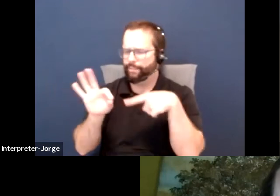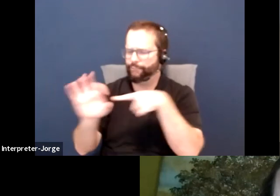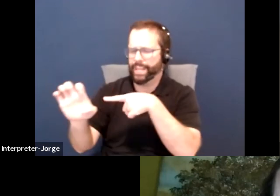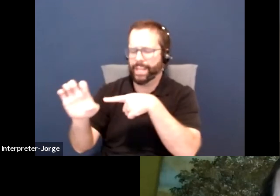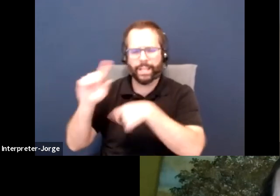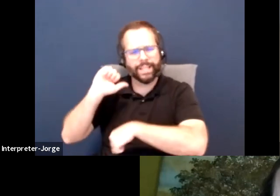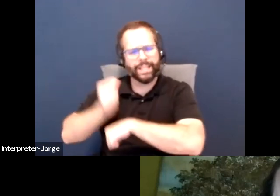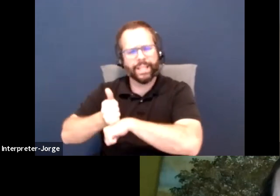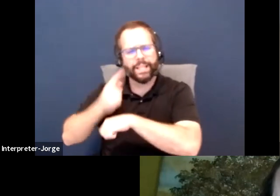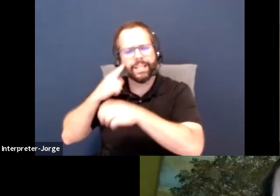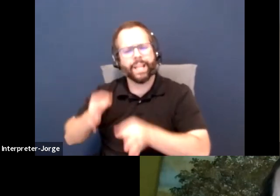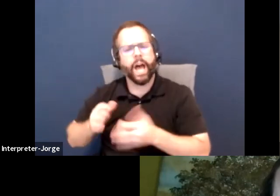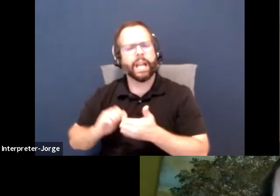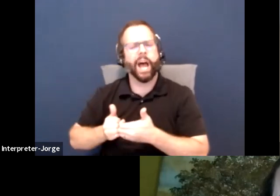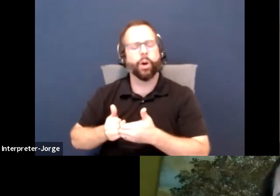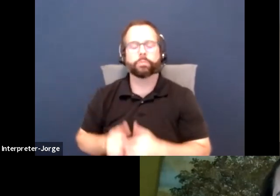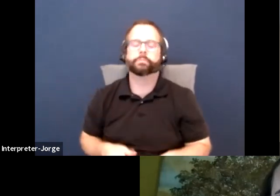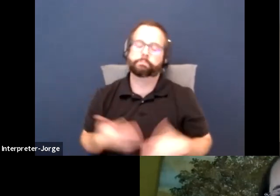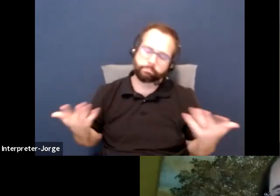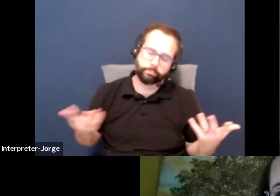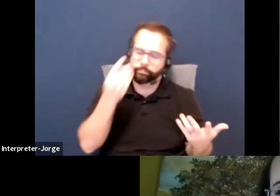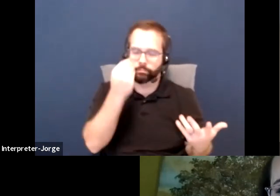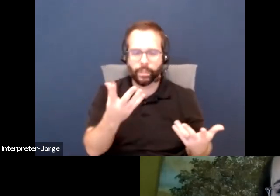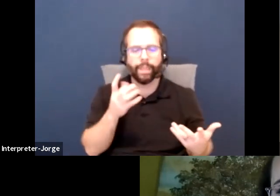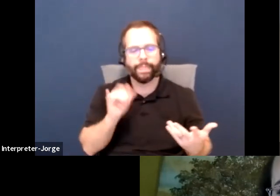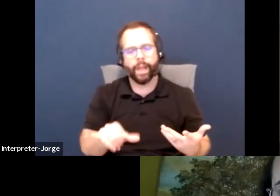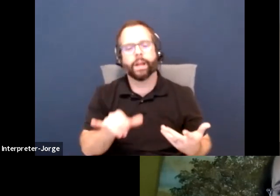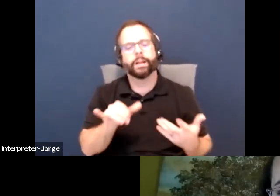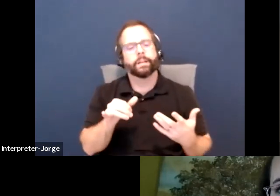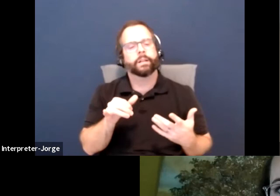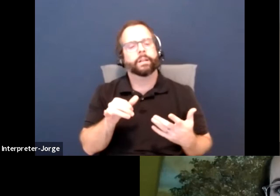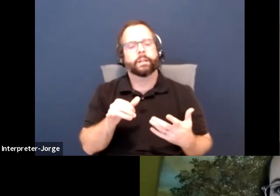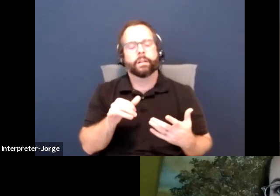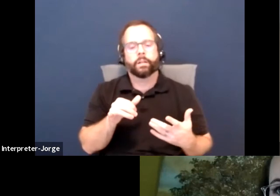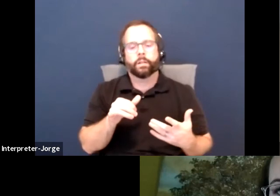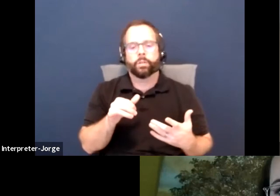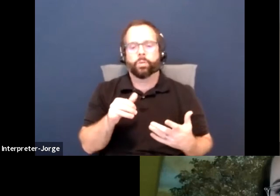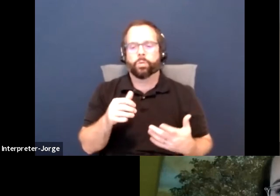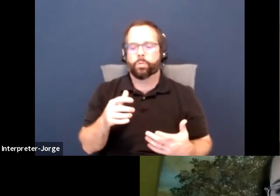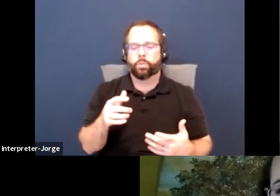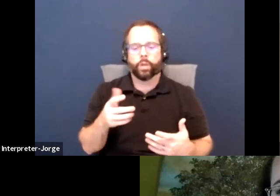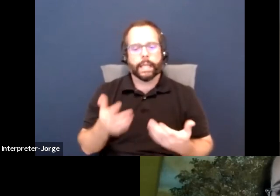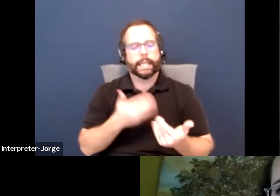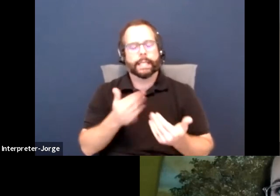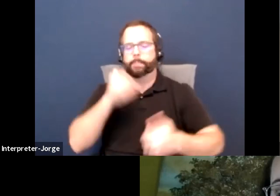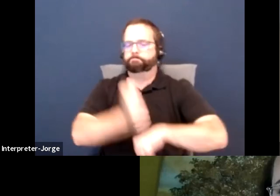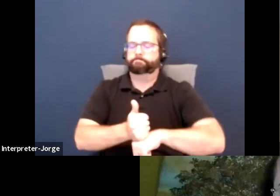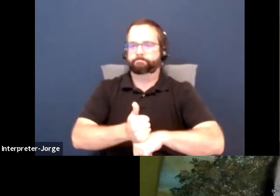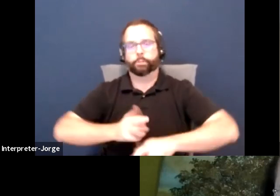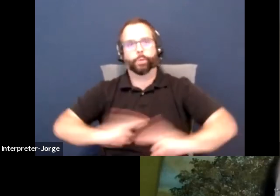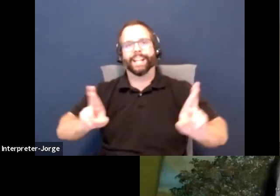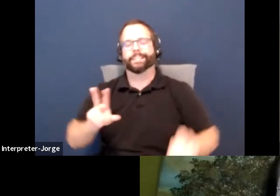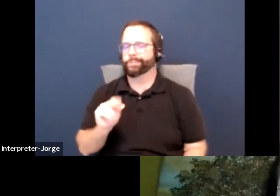kind of a work in progress. You know, essentially what we're looking to do is to cover the cost